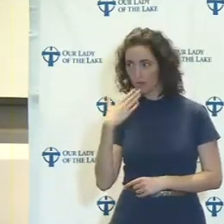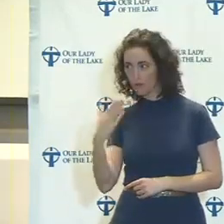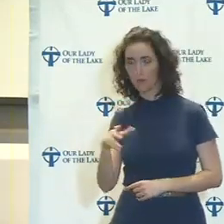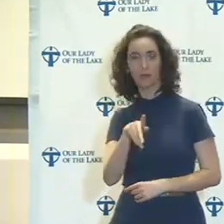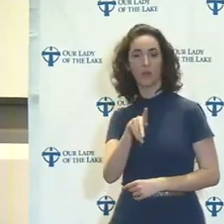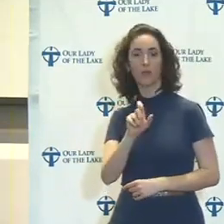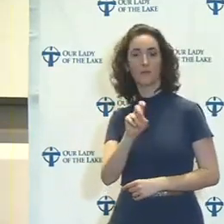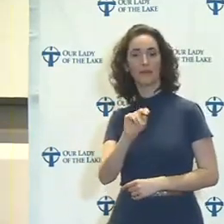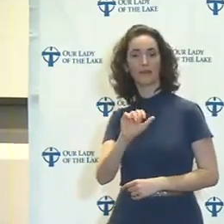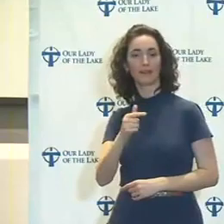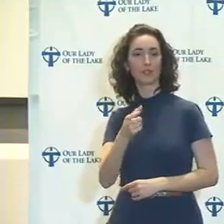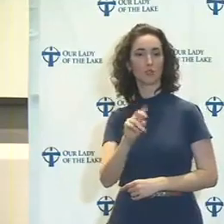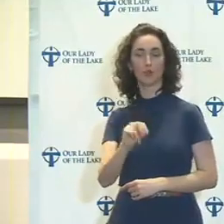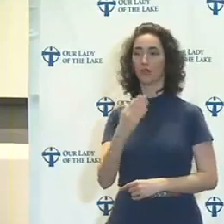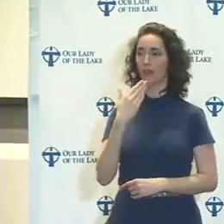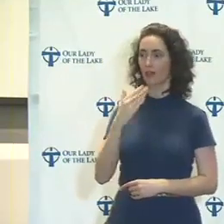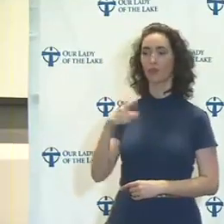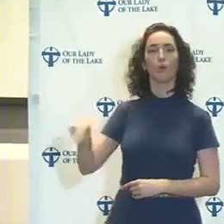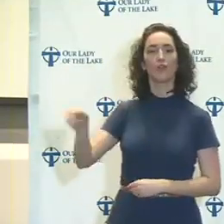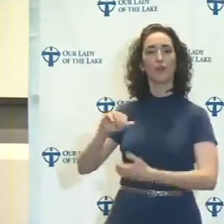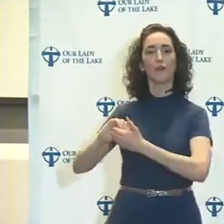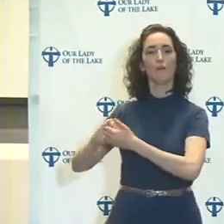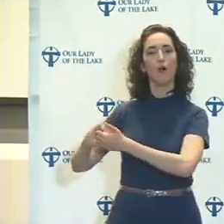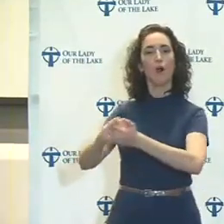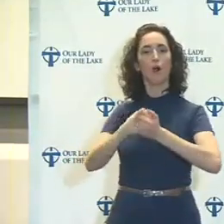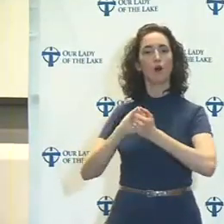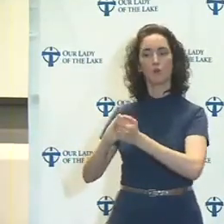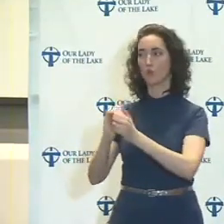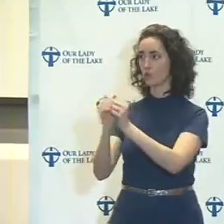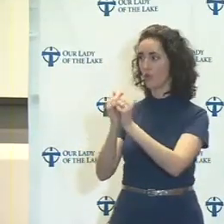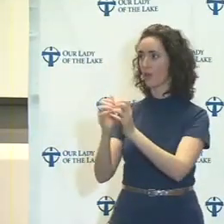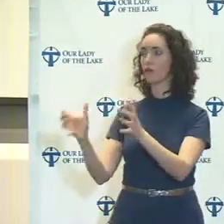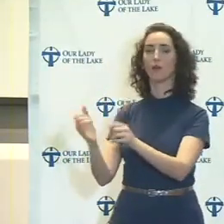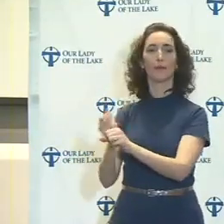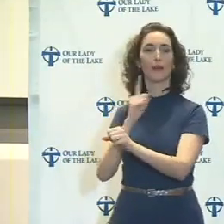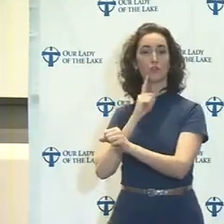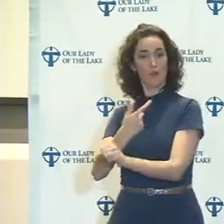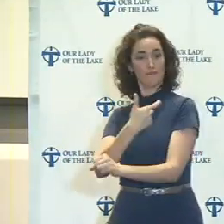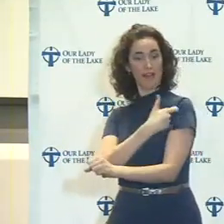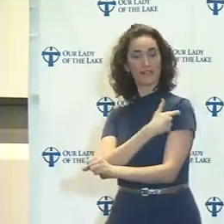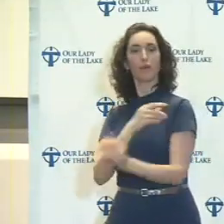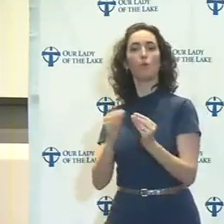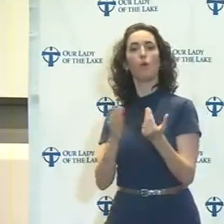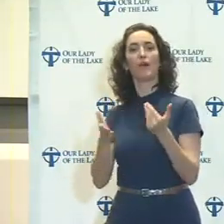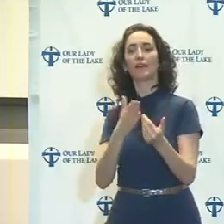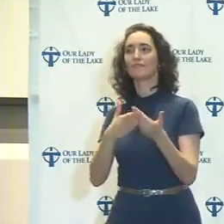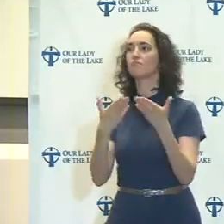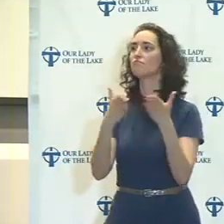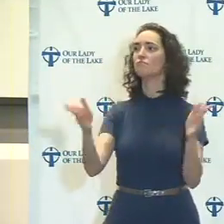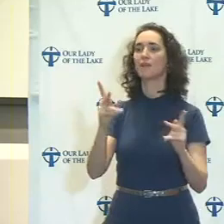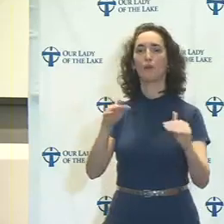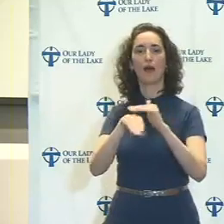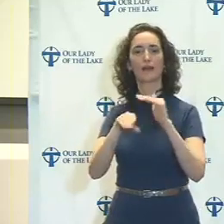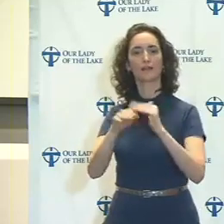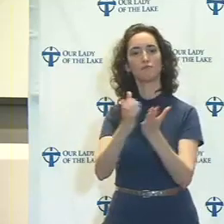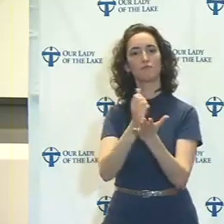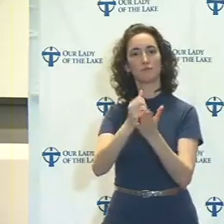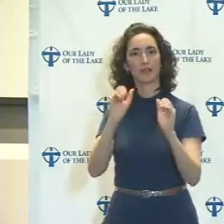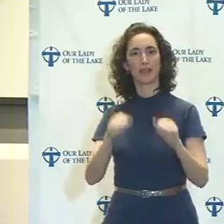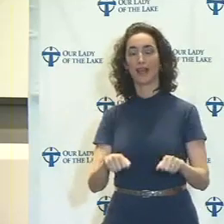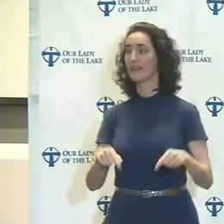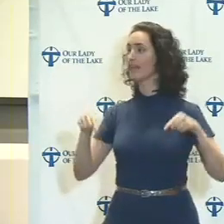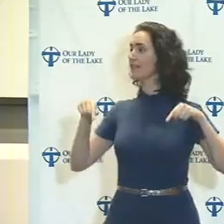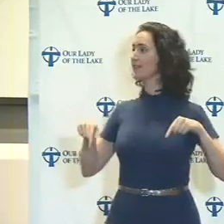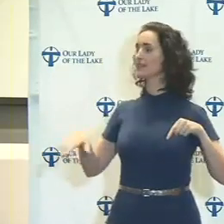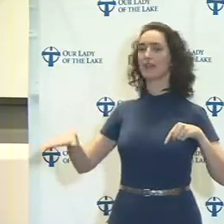their partnership and their efforts to make the vaccine more accessible to the public at this